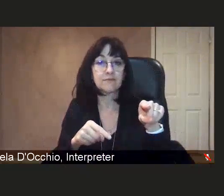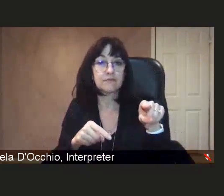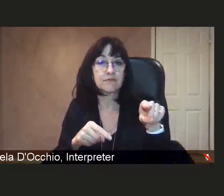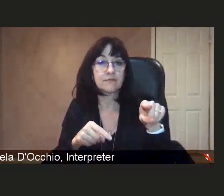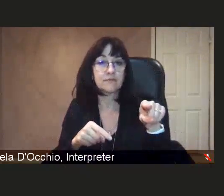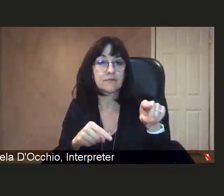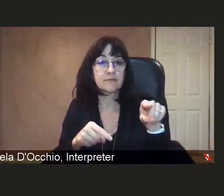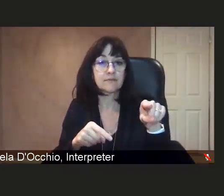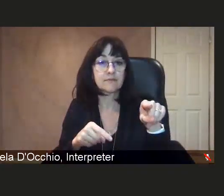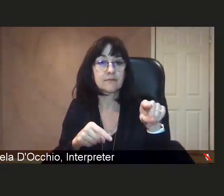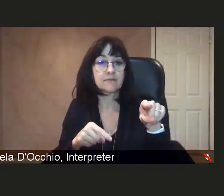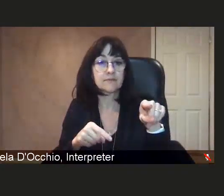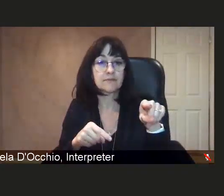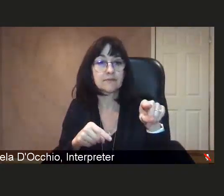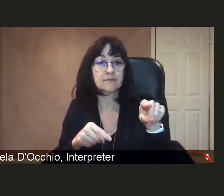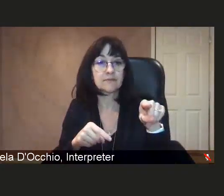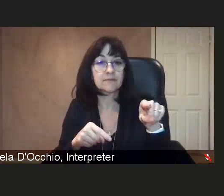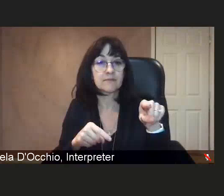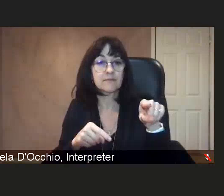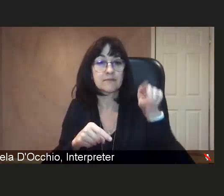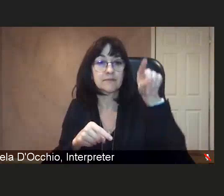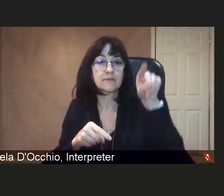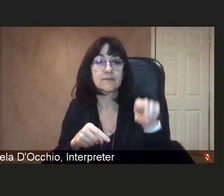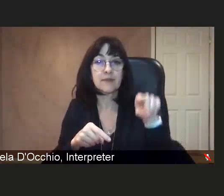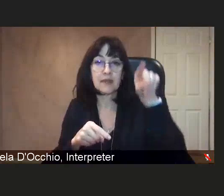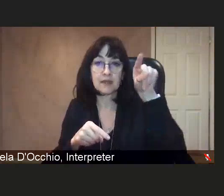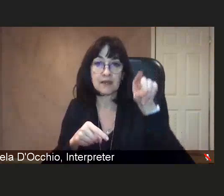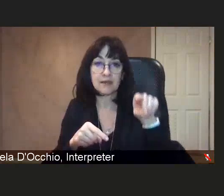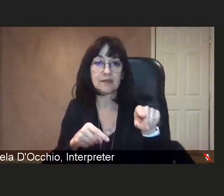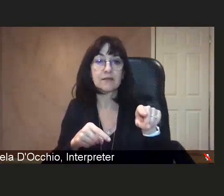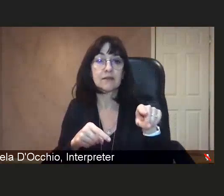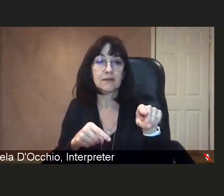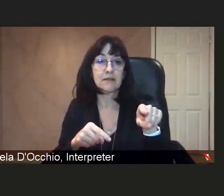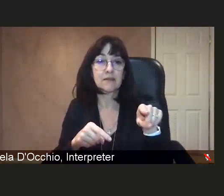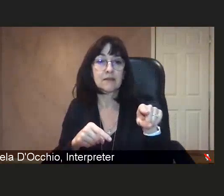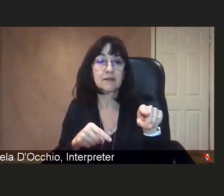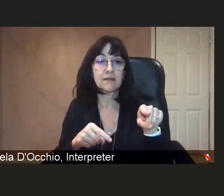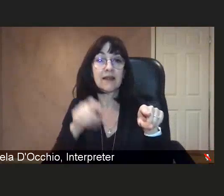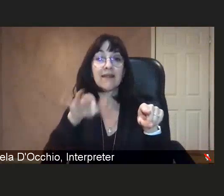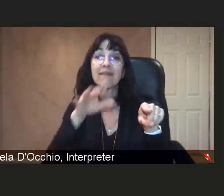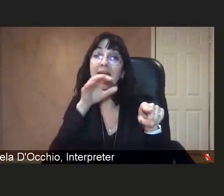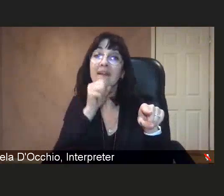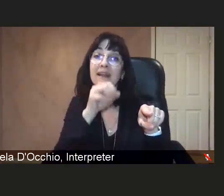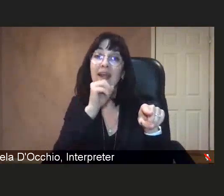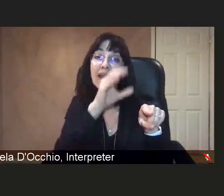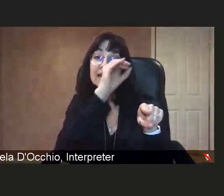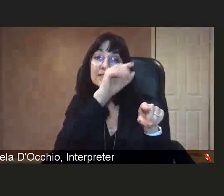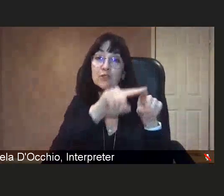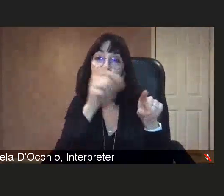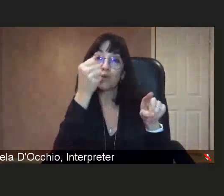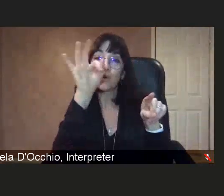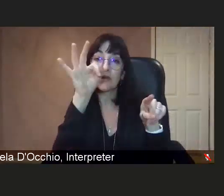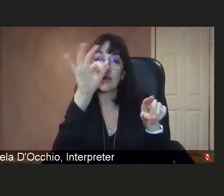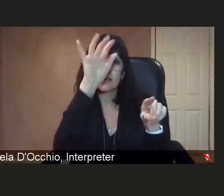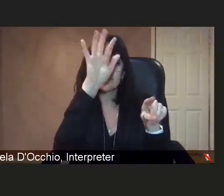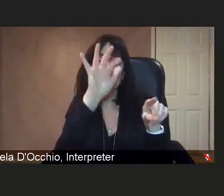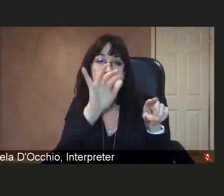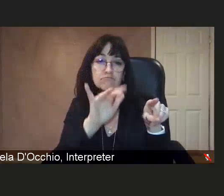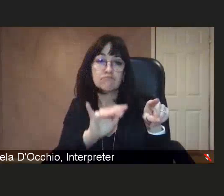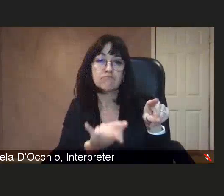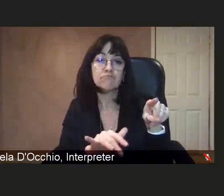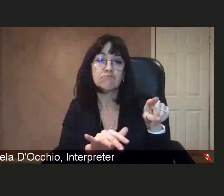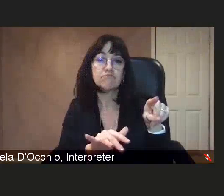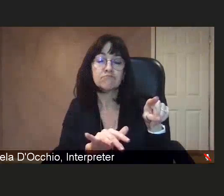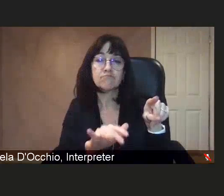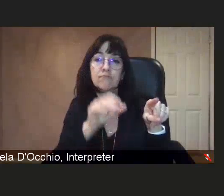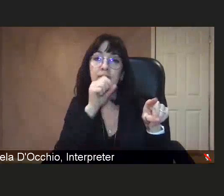is, which is on this side here, this is all by age. So that's 0 to 19 years, and it goes all the way up to